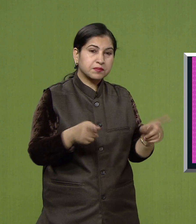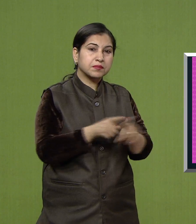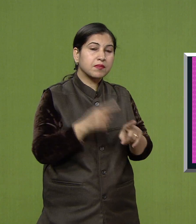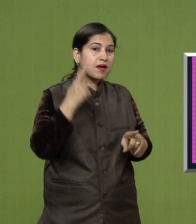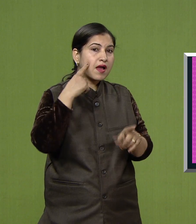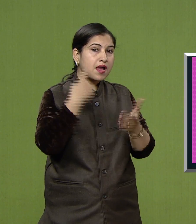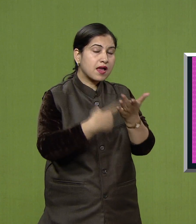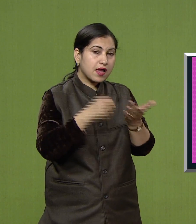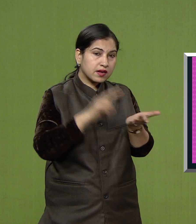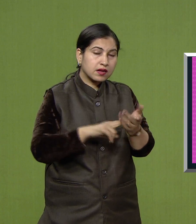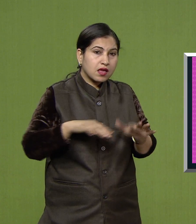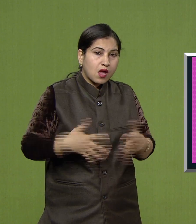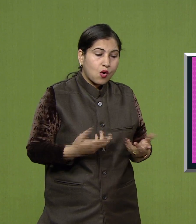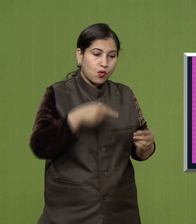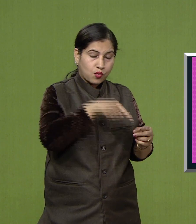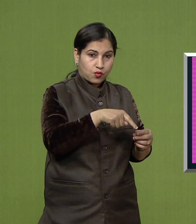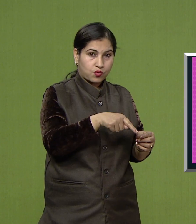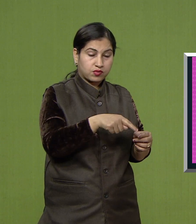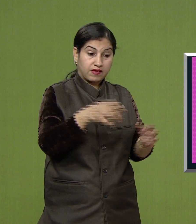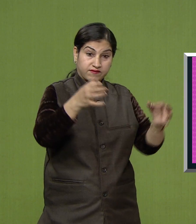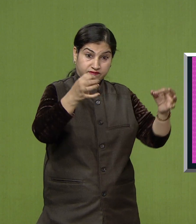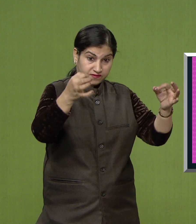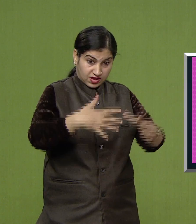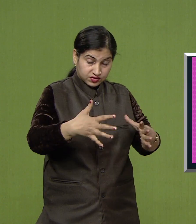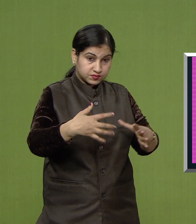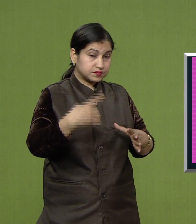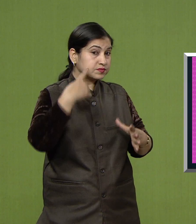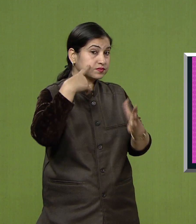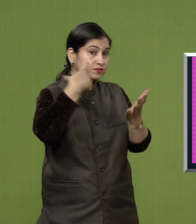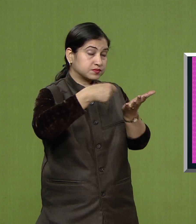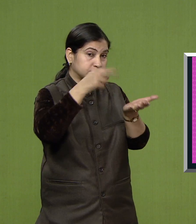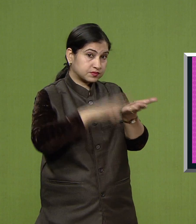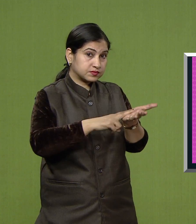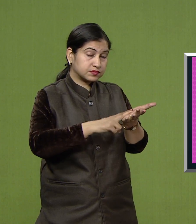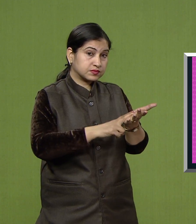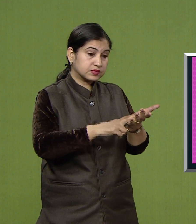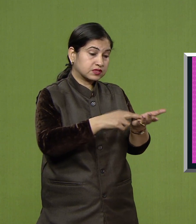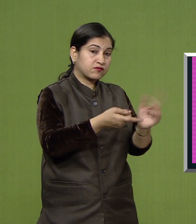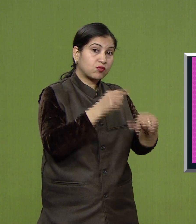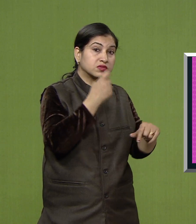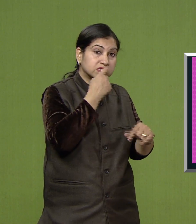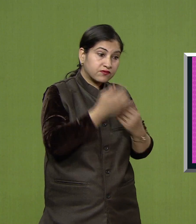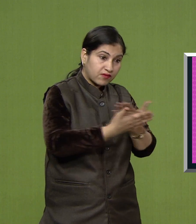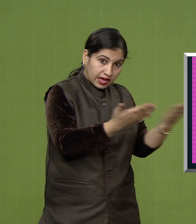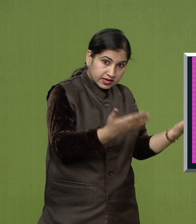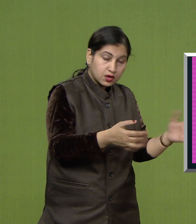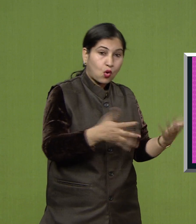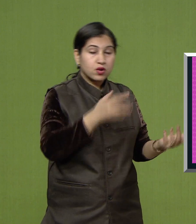stains. For removing fresh iron rust stains from white cotton cloths, you should rub